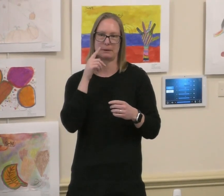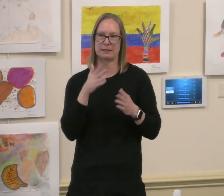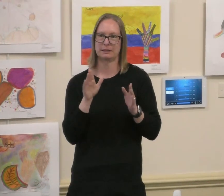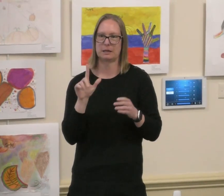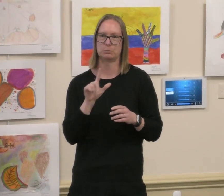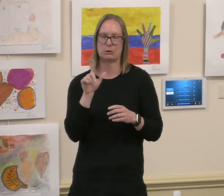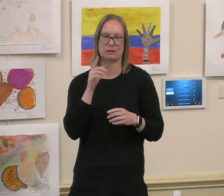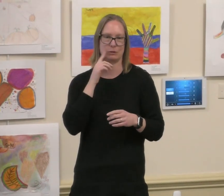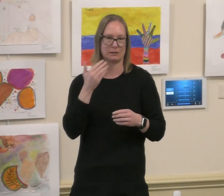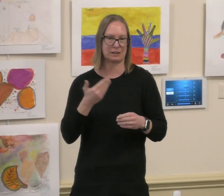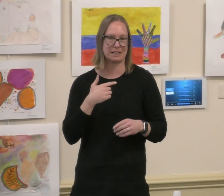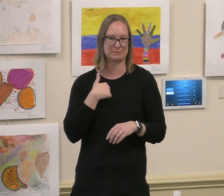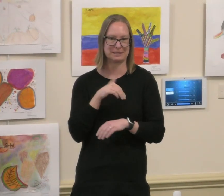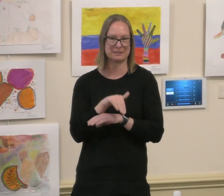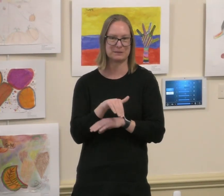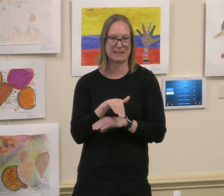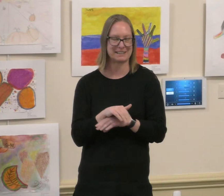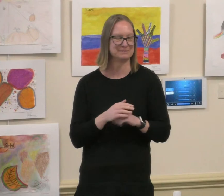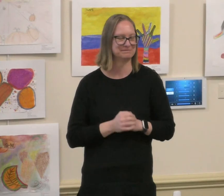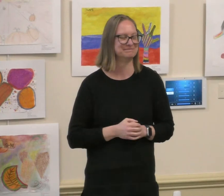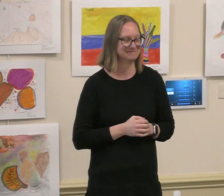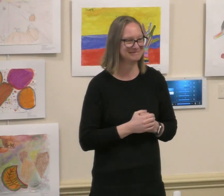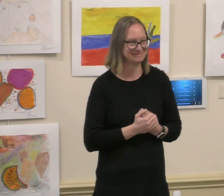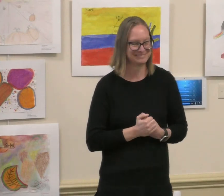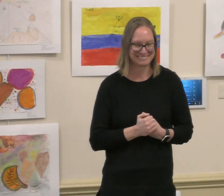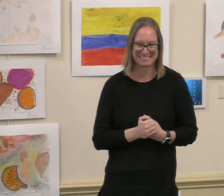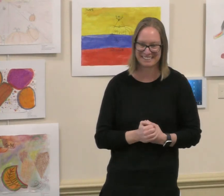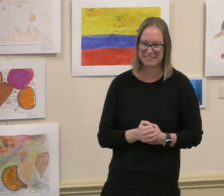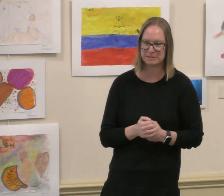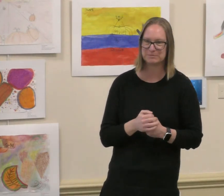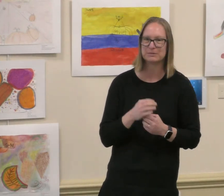So I'm very grateful to the Framingham Public Library for inviting me tonight.